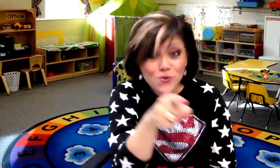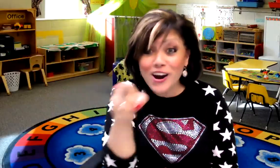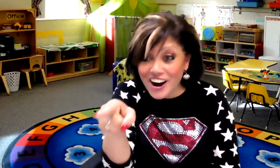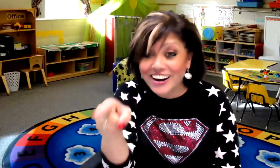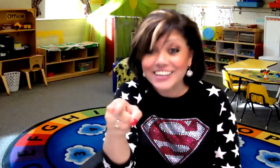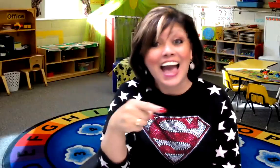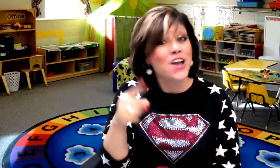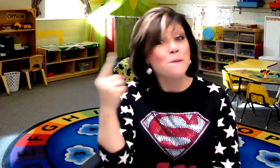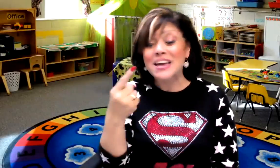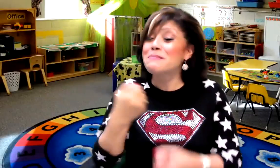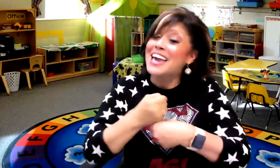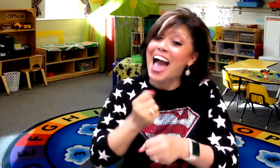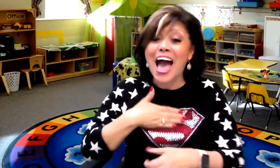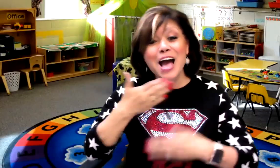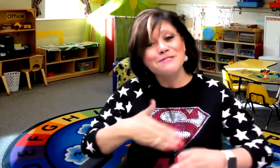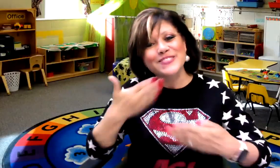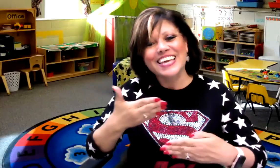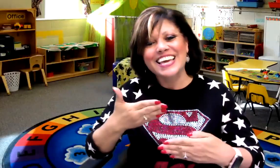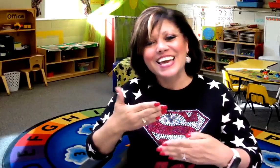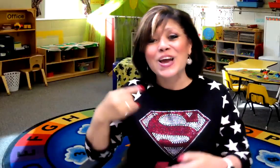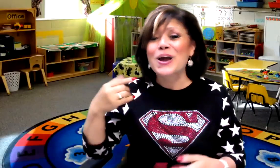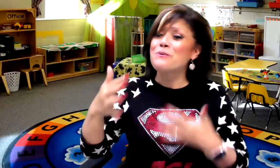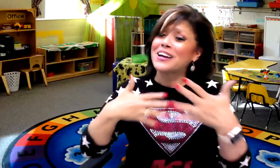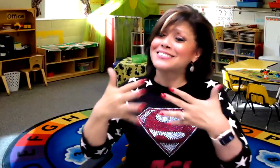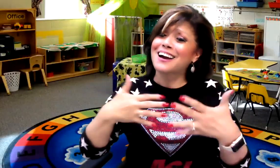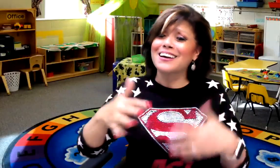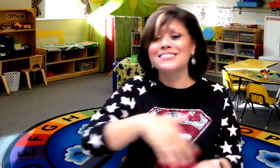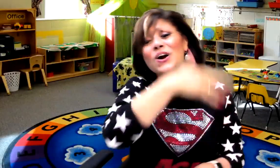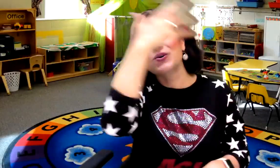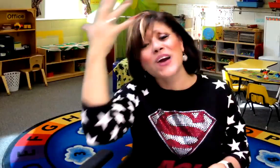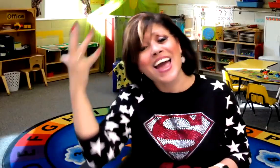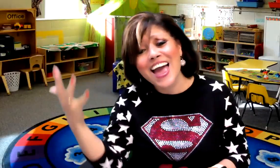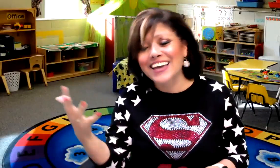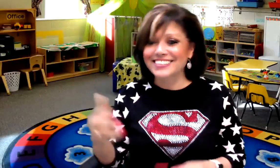sunshines. You make me happy when skies are gray.